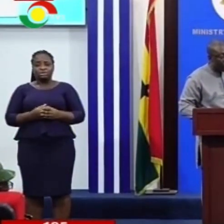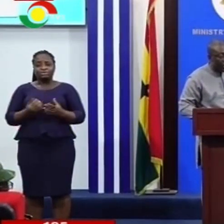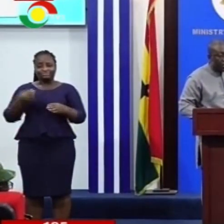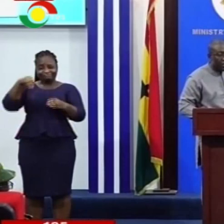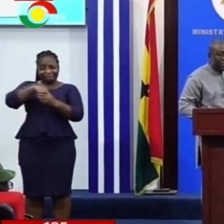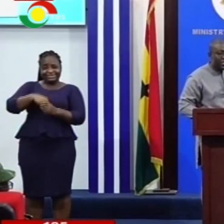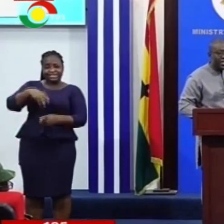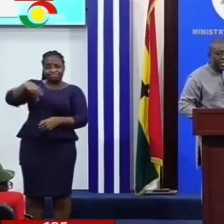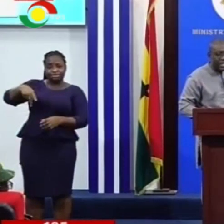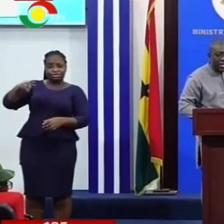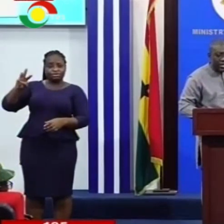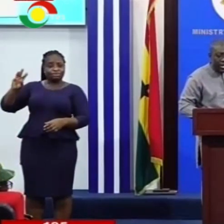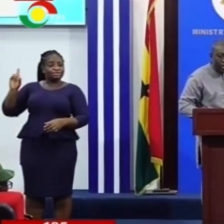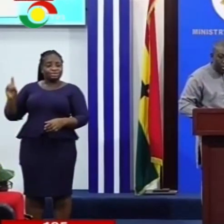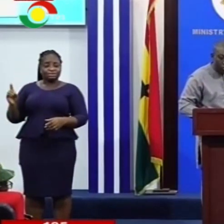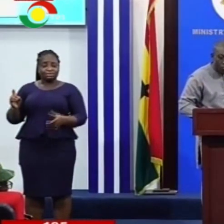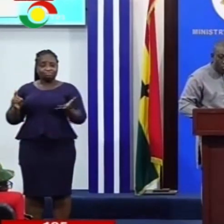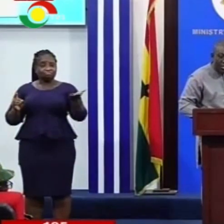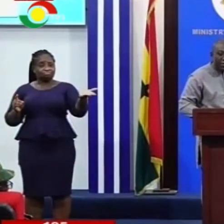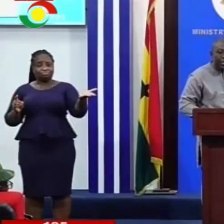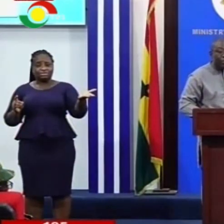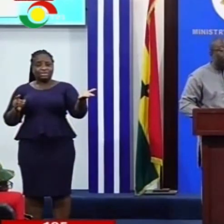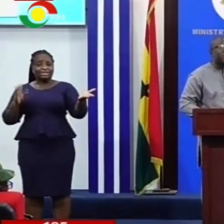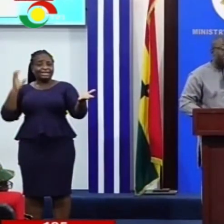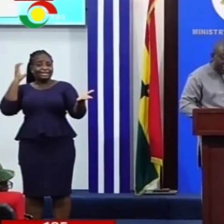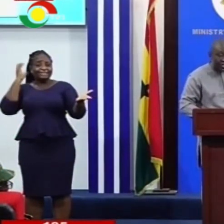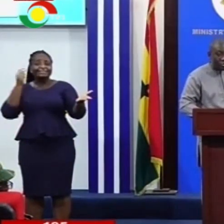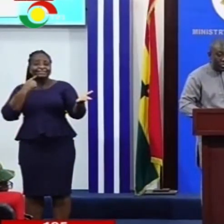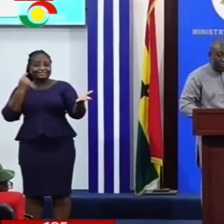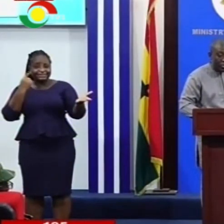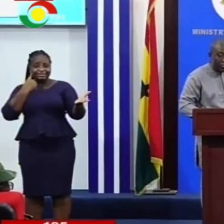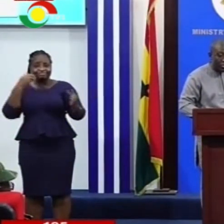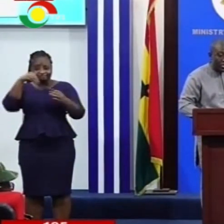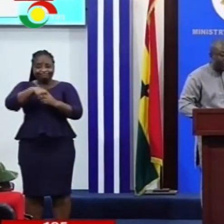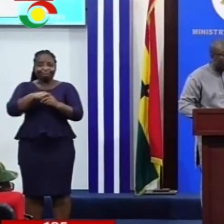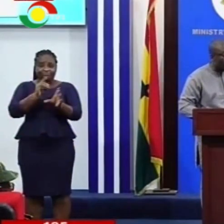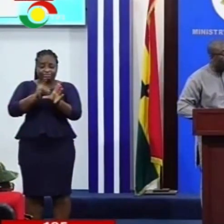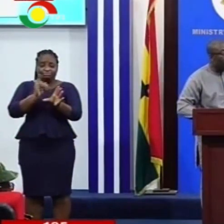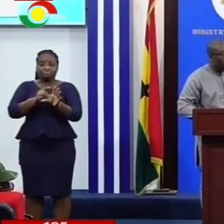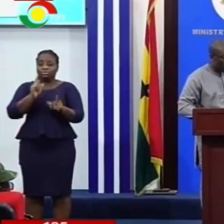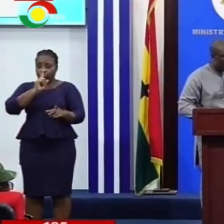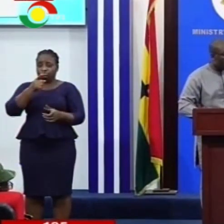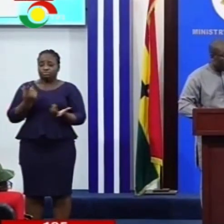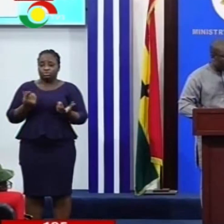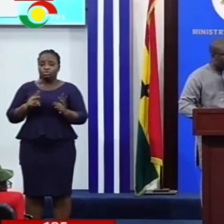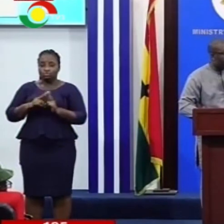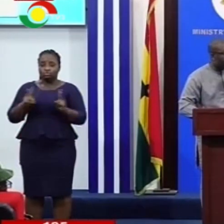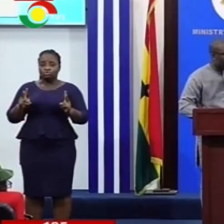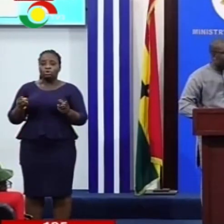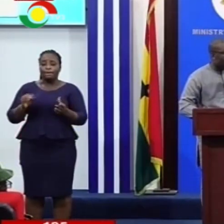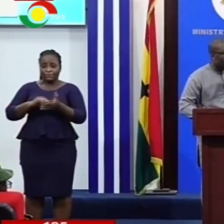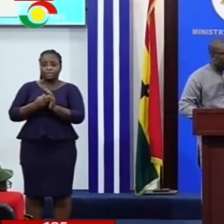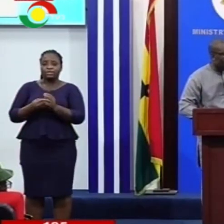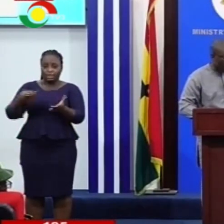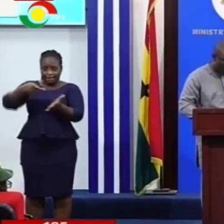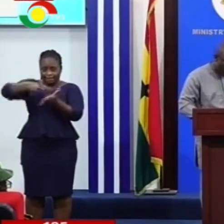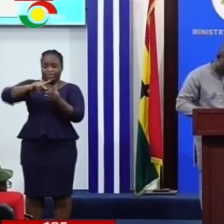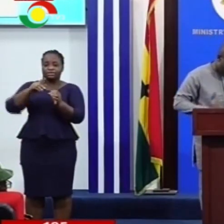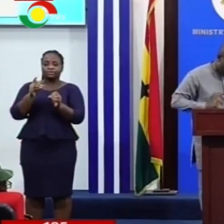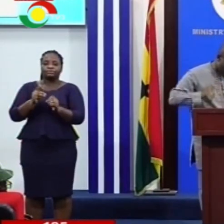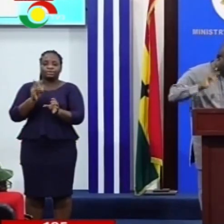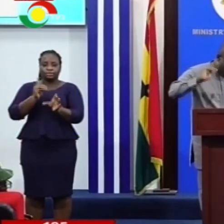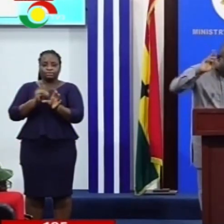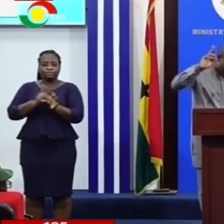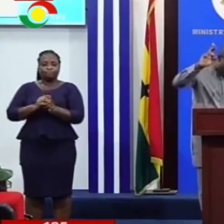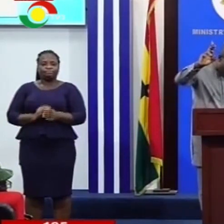category? Minister, I think those with hearing impairments fit into the PWD category. So yes, it fits into the category and they will find out. But